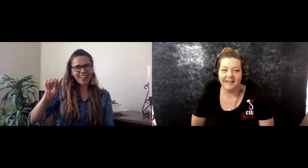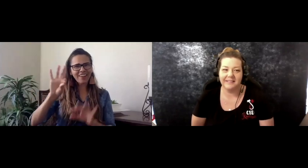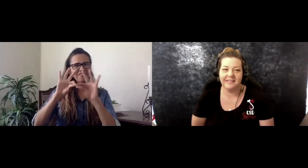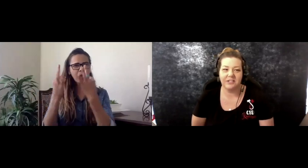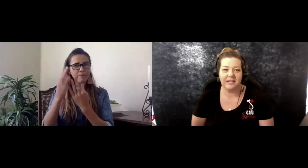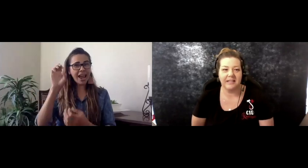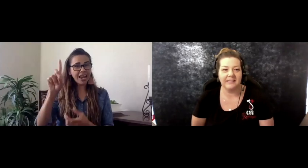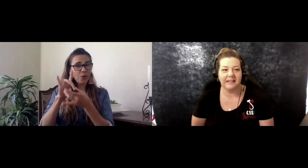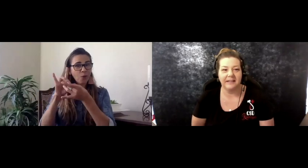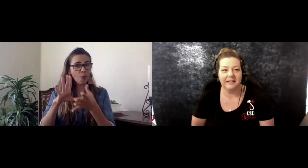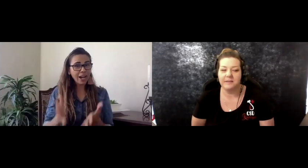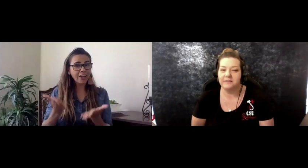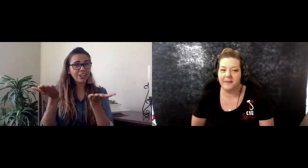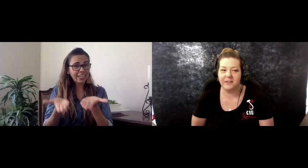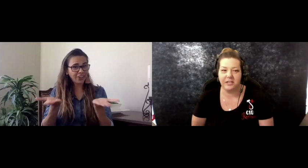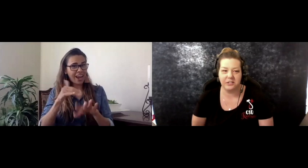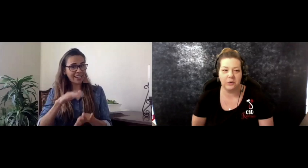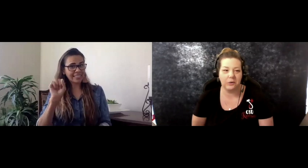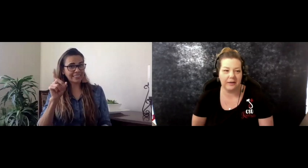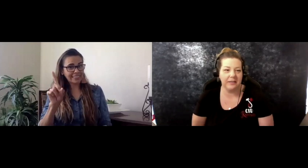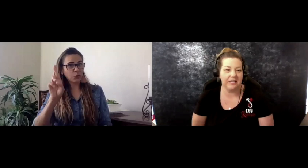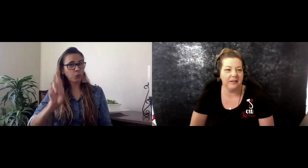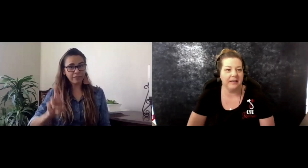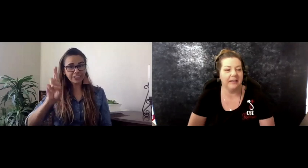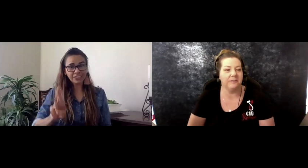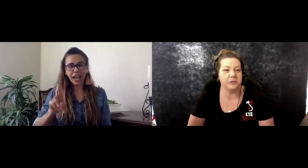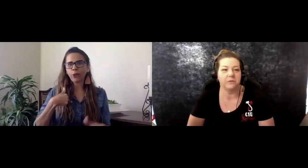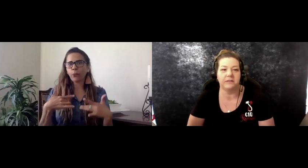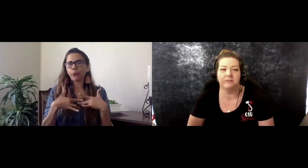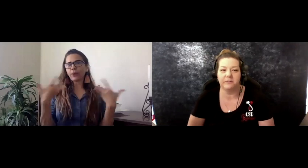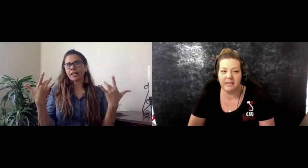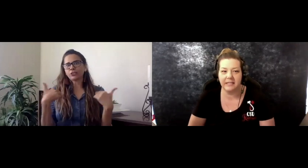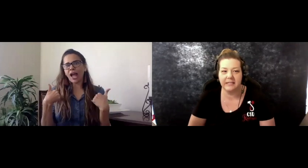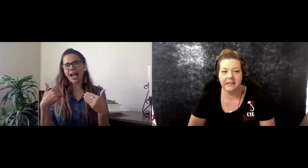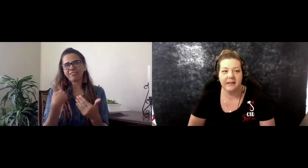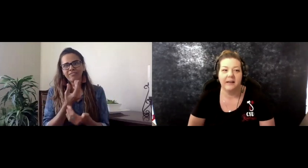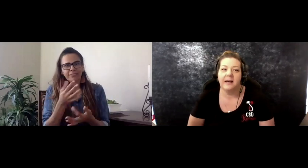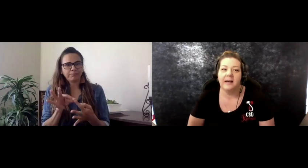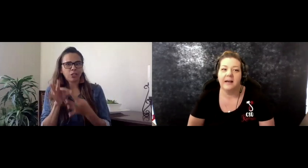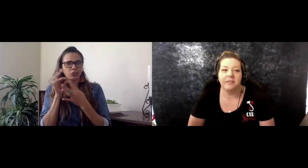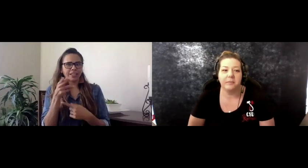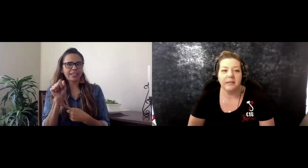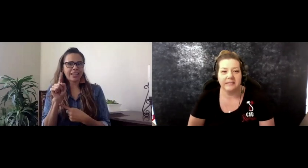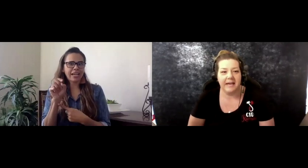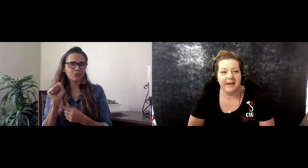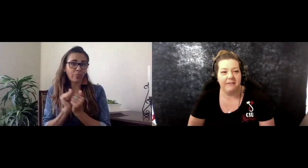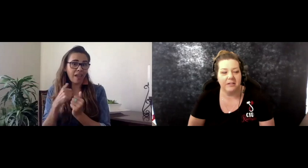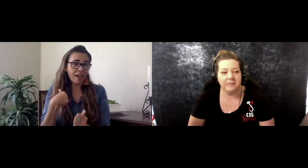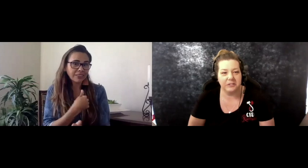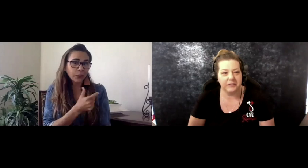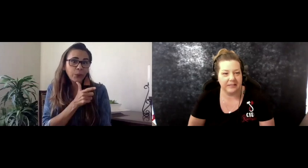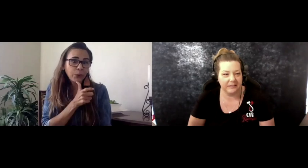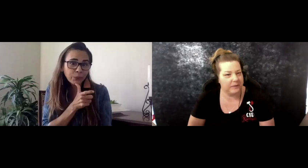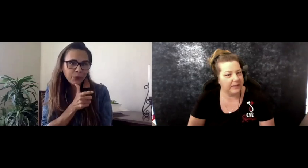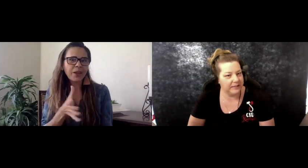Hi, this is Jenny Kaisela. I'm the Family Education Coordinator here at California School for the Deaf Riverside. I am thrilled to have our